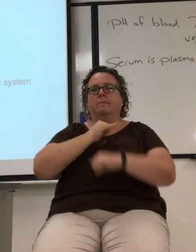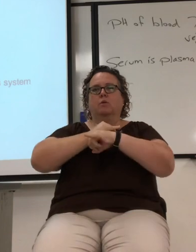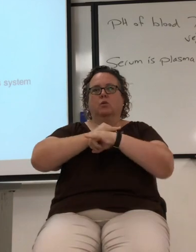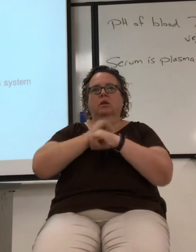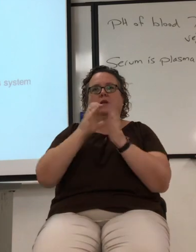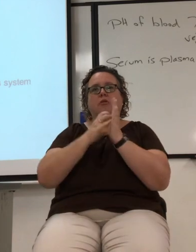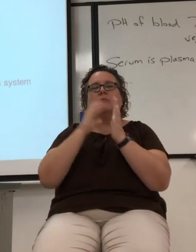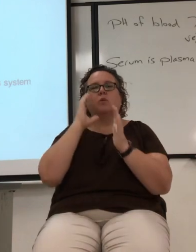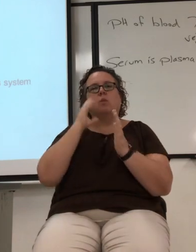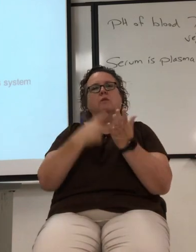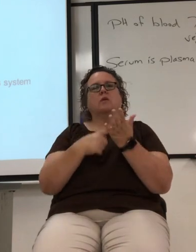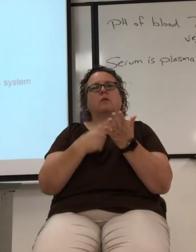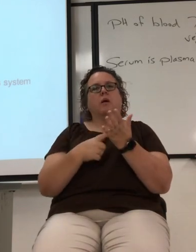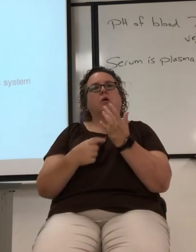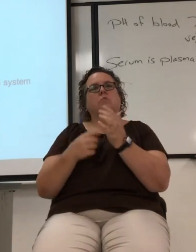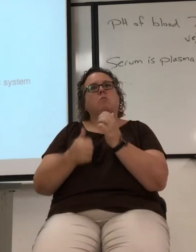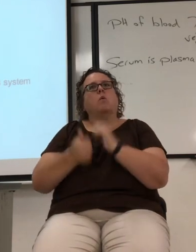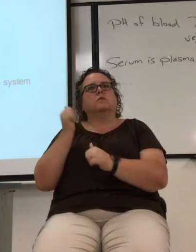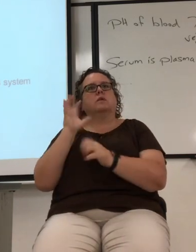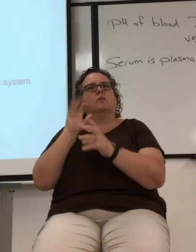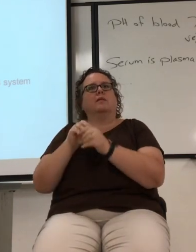that mostly in that lecture.